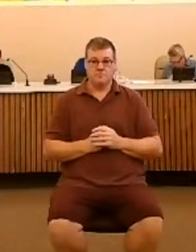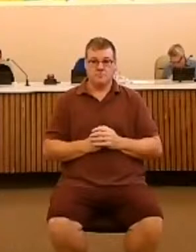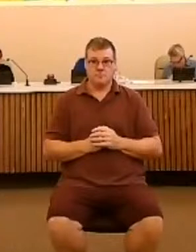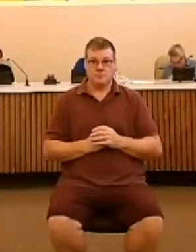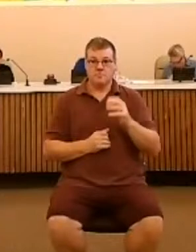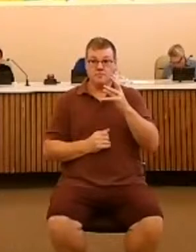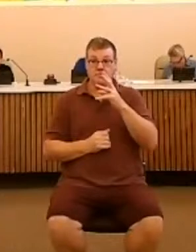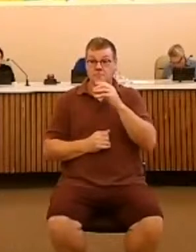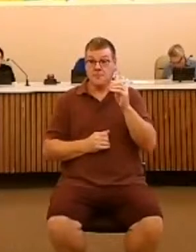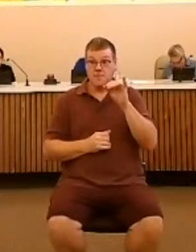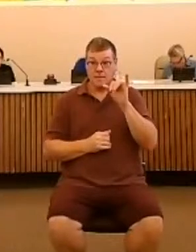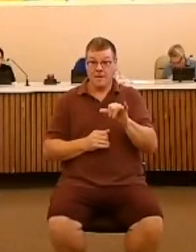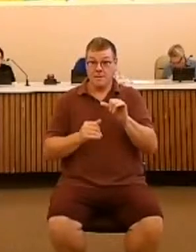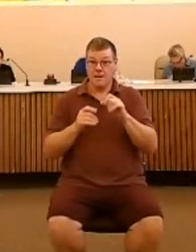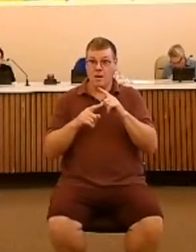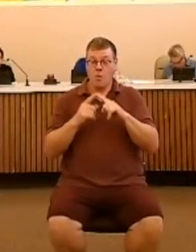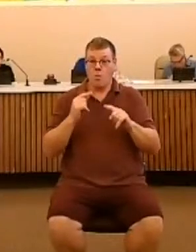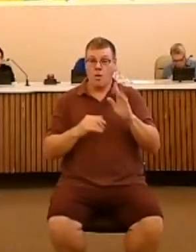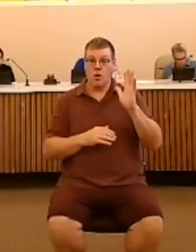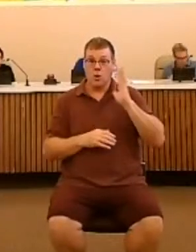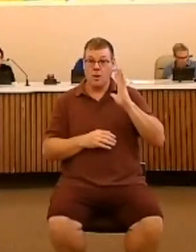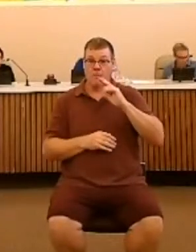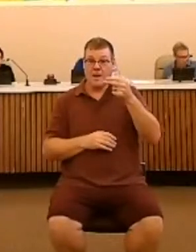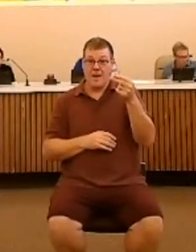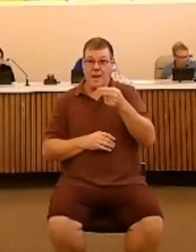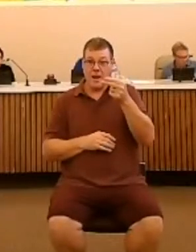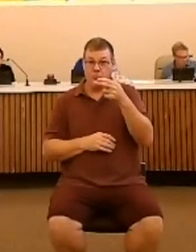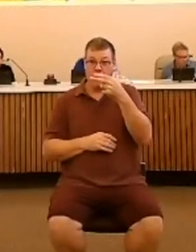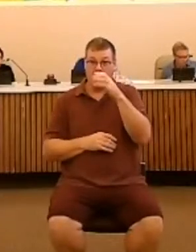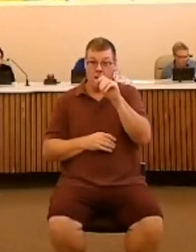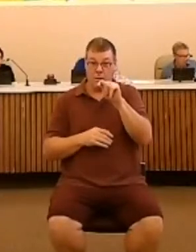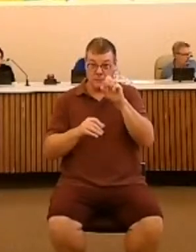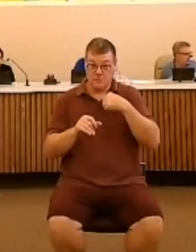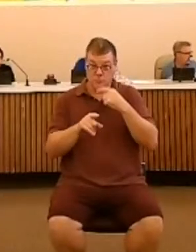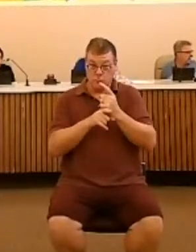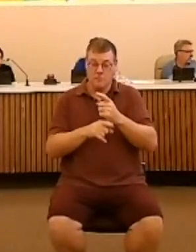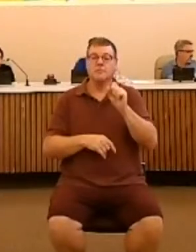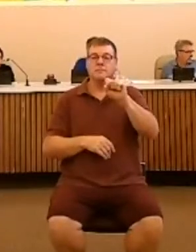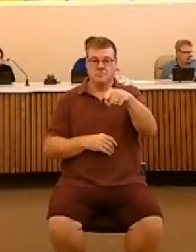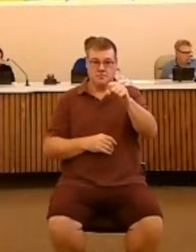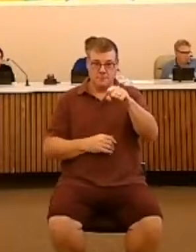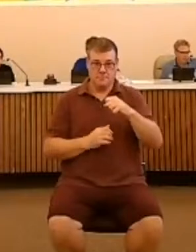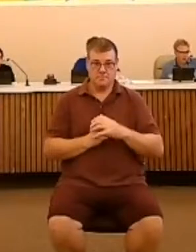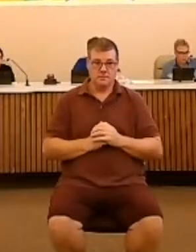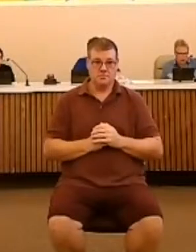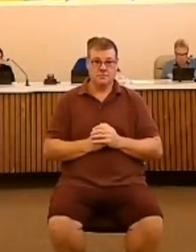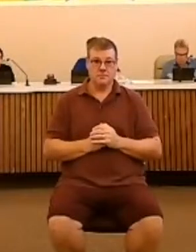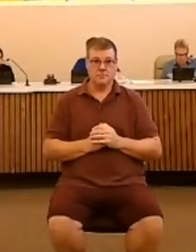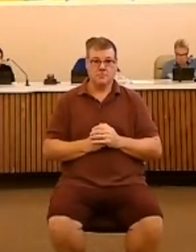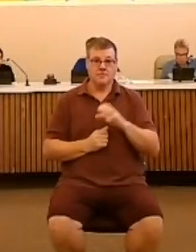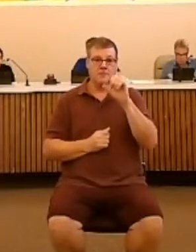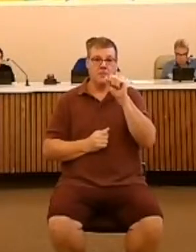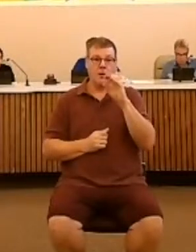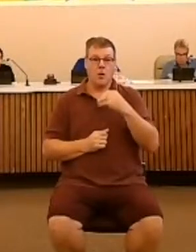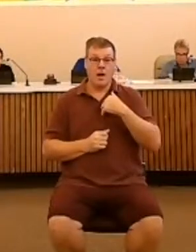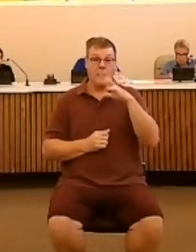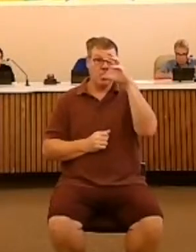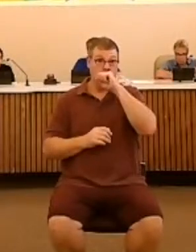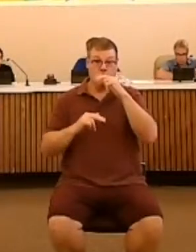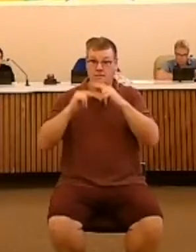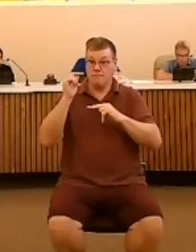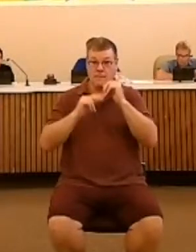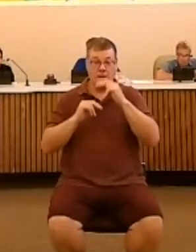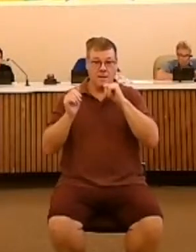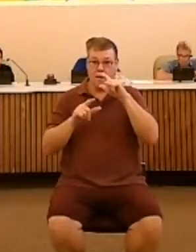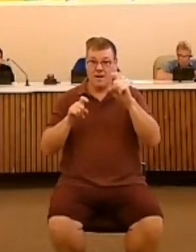And this is going into what used to be Henrietta Hots, is that correct? yes. So I assume the building's not going to need